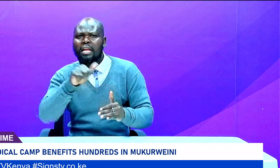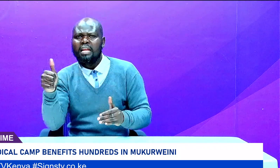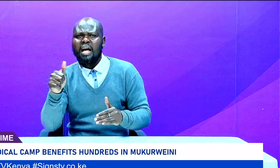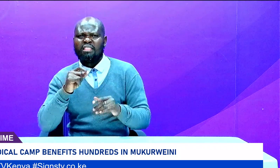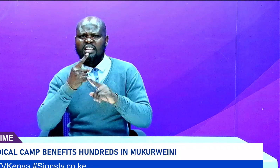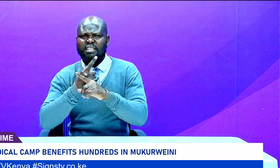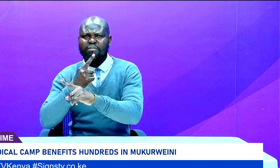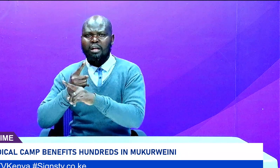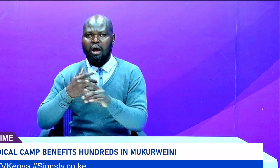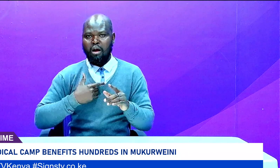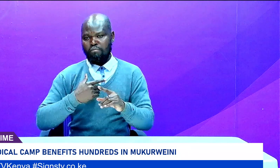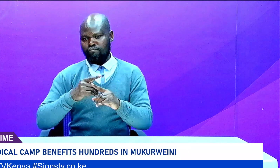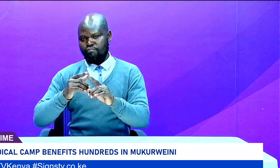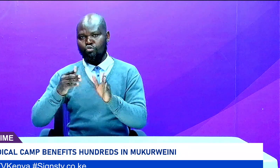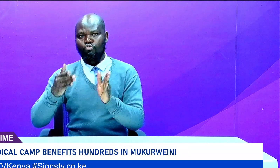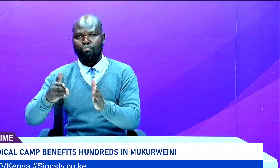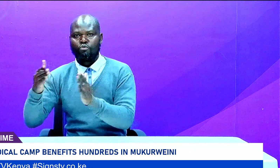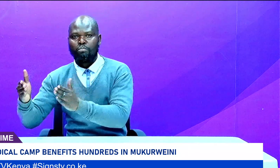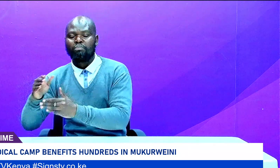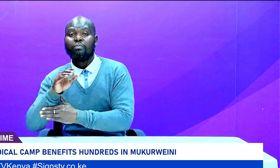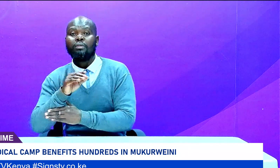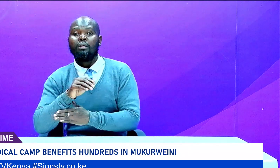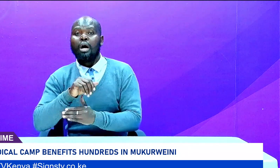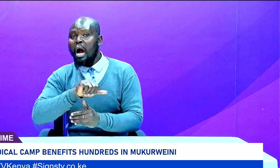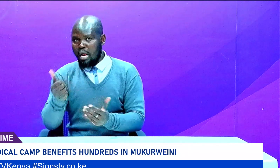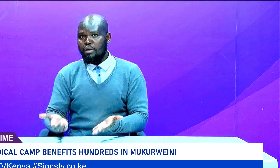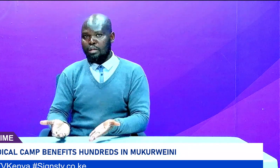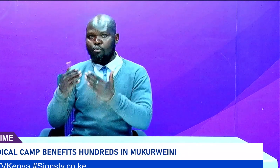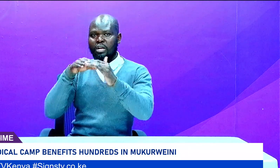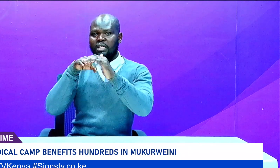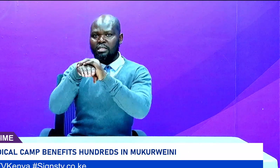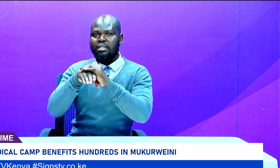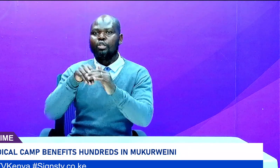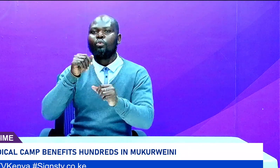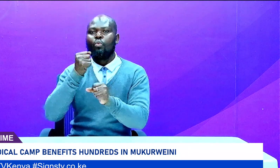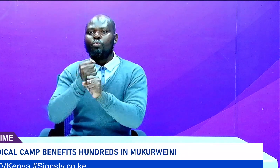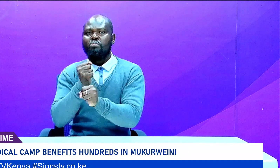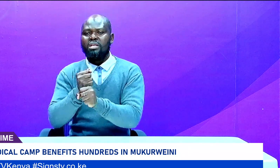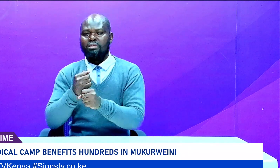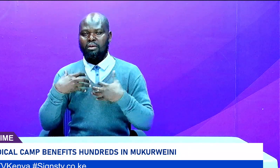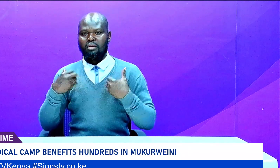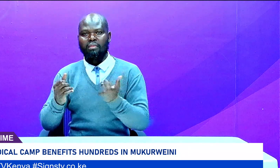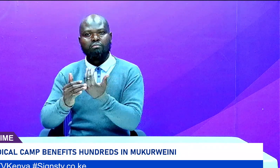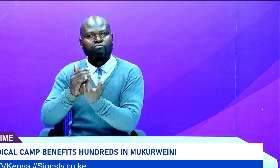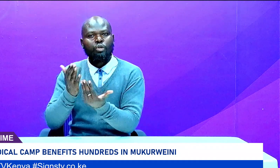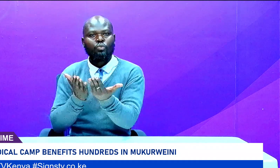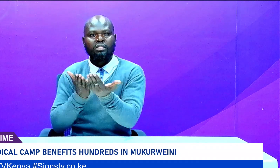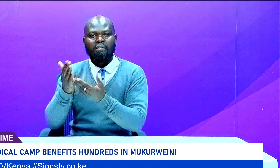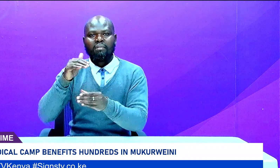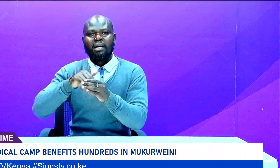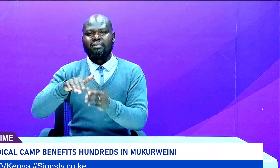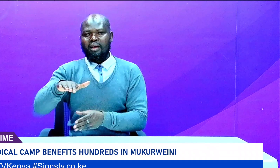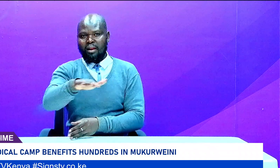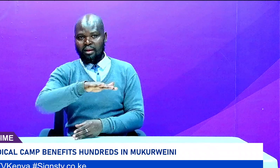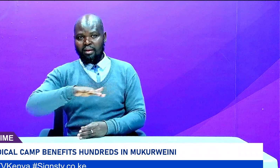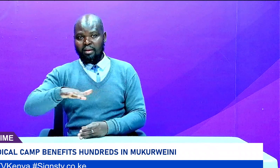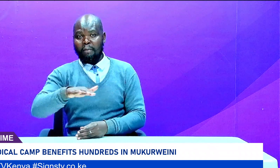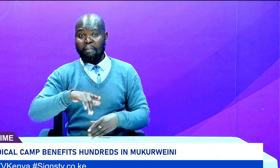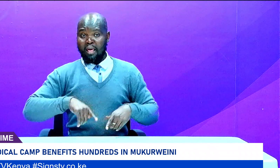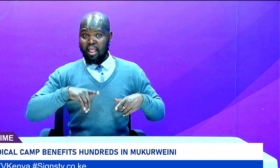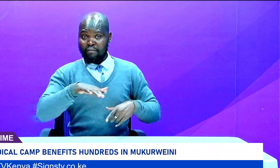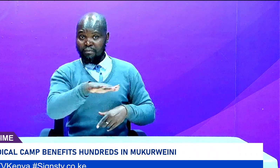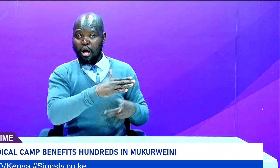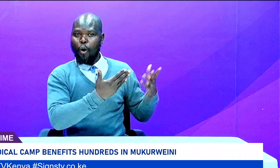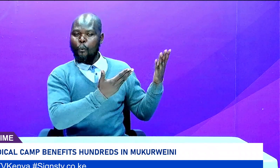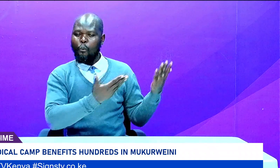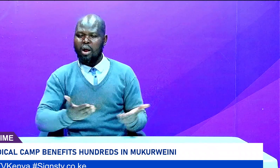least 560 patients. Medical personnel offered consultations, screenings, and treatment for various